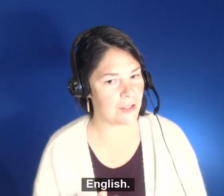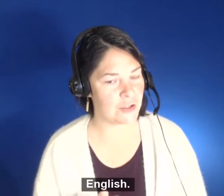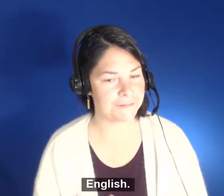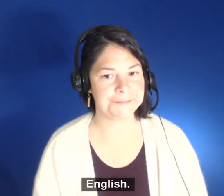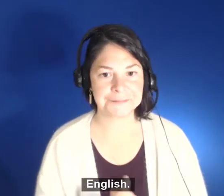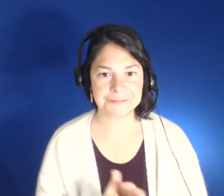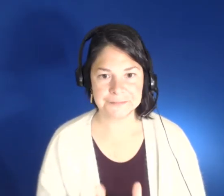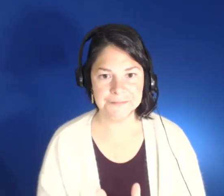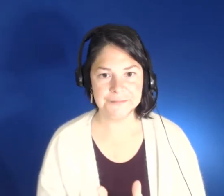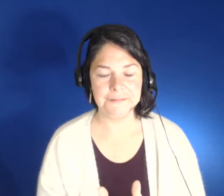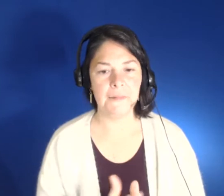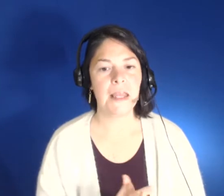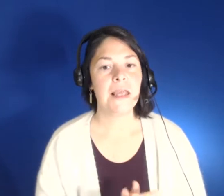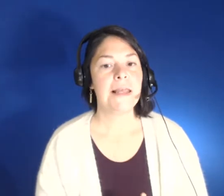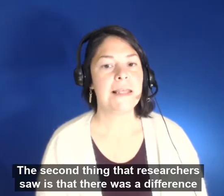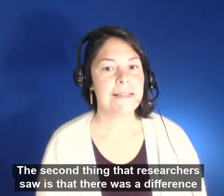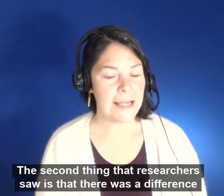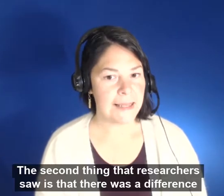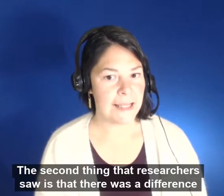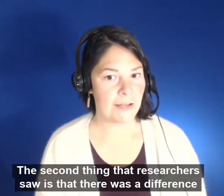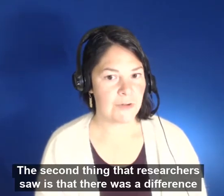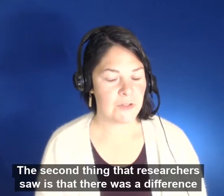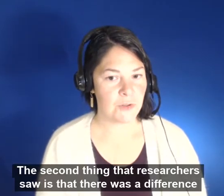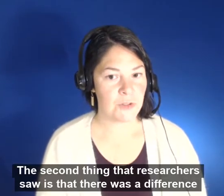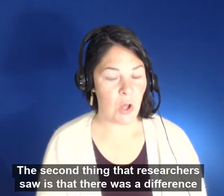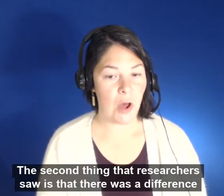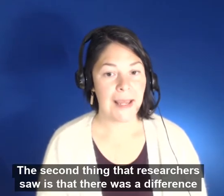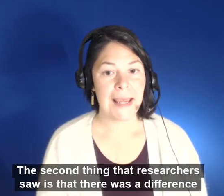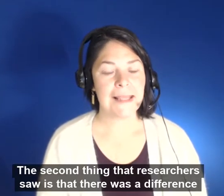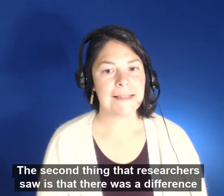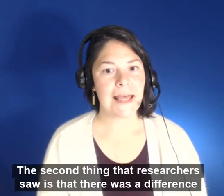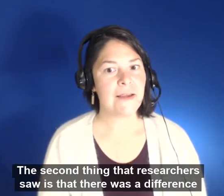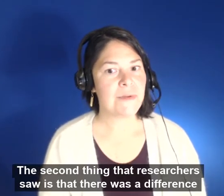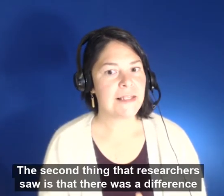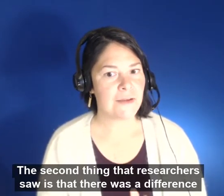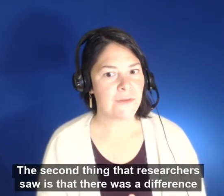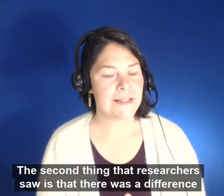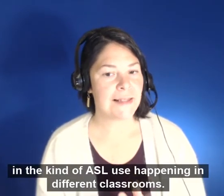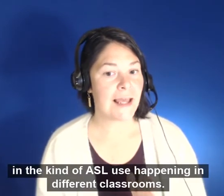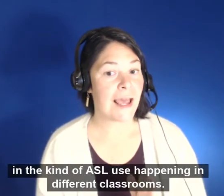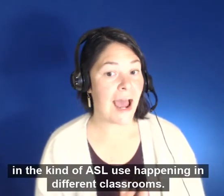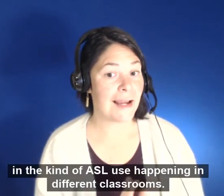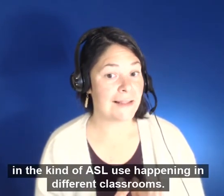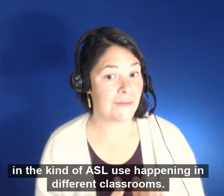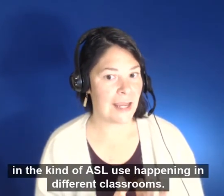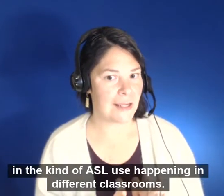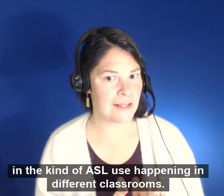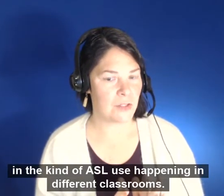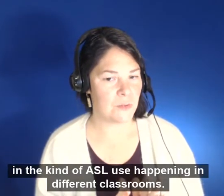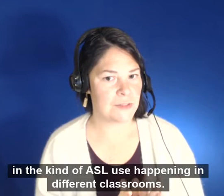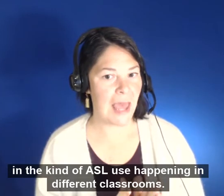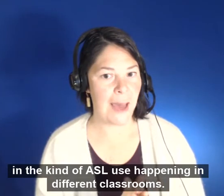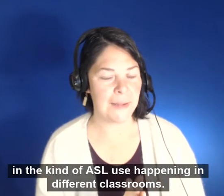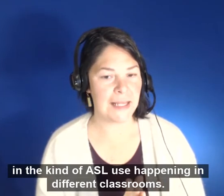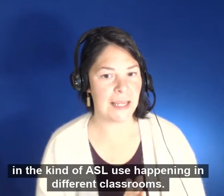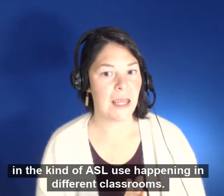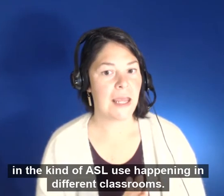English. The second thing that researchers saw is that there was a difference in the kind of ASL use happening in